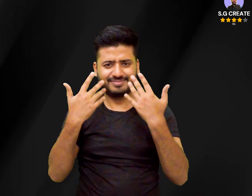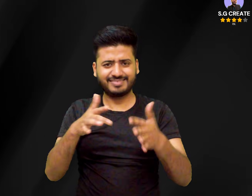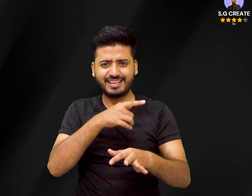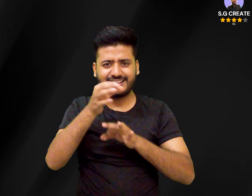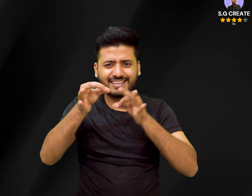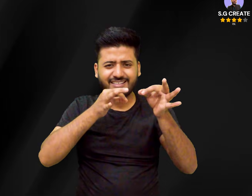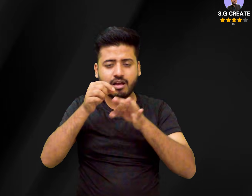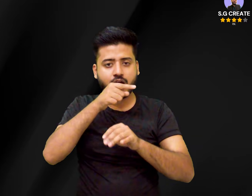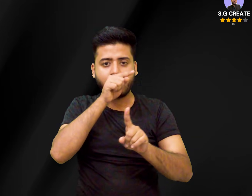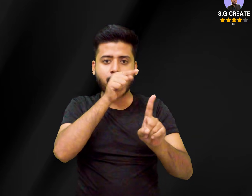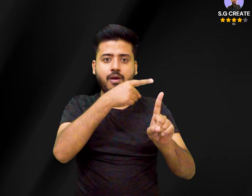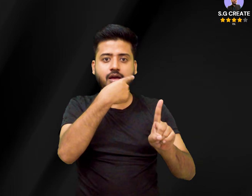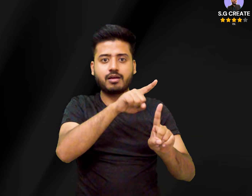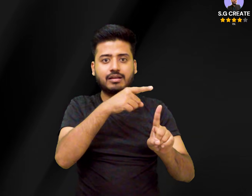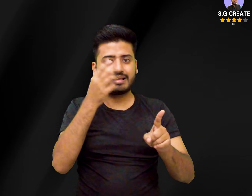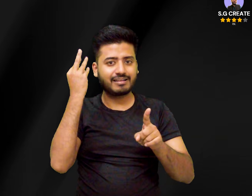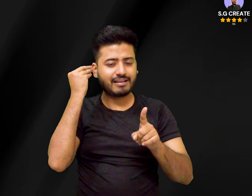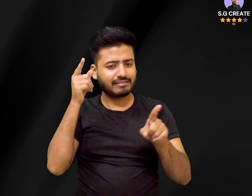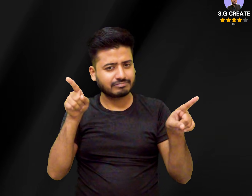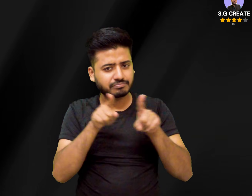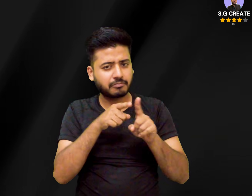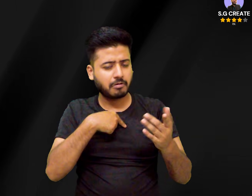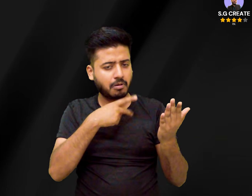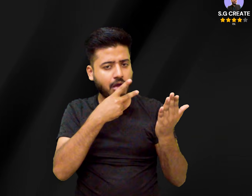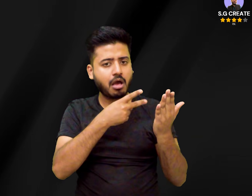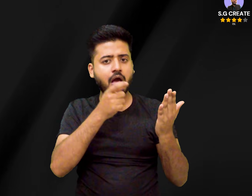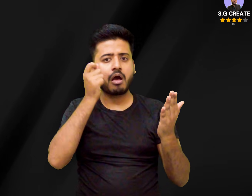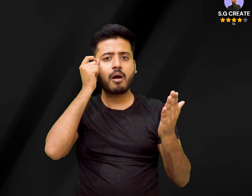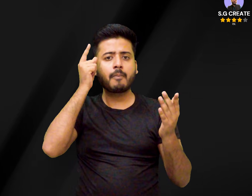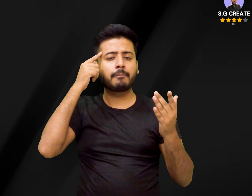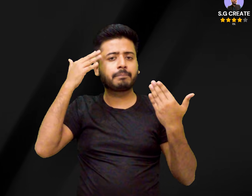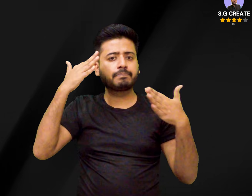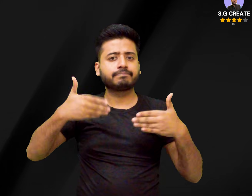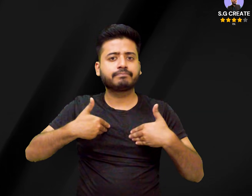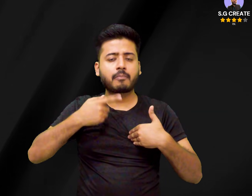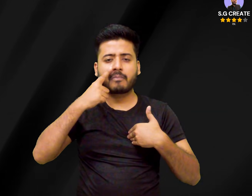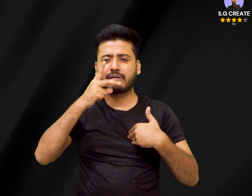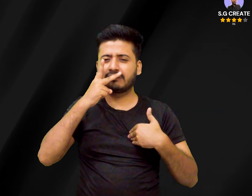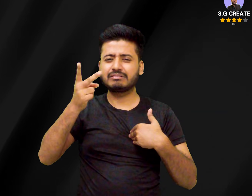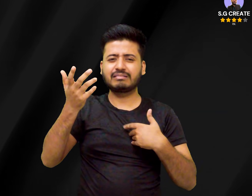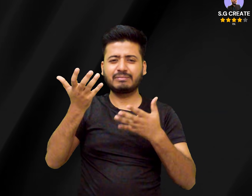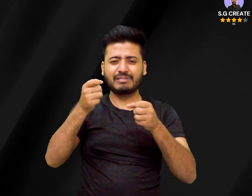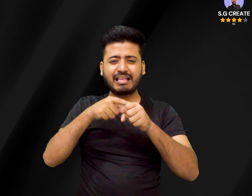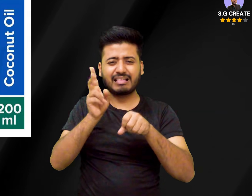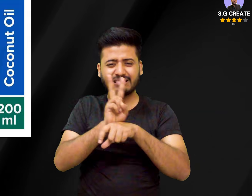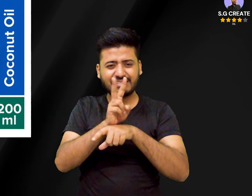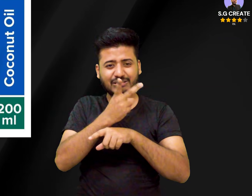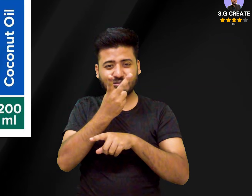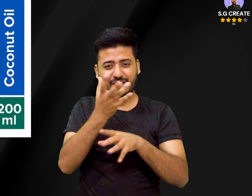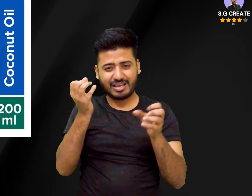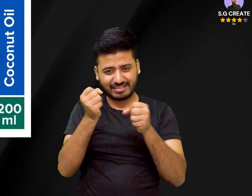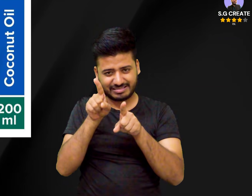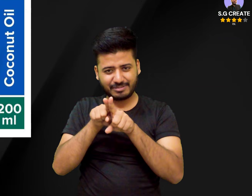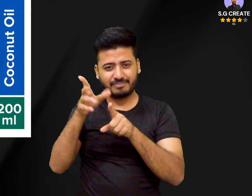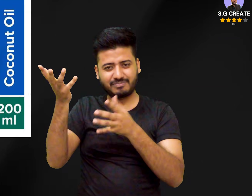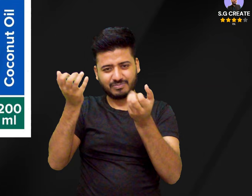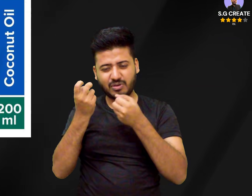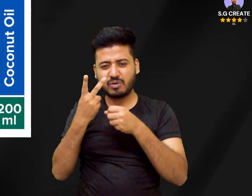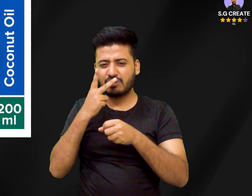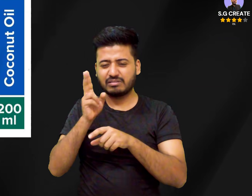slash pure oil has a mild, fresh, and natural coconut aroma and a pleasant coconut taste. Fake slash adulterated oil may